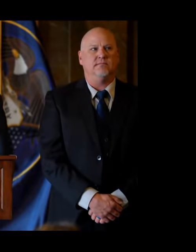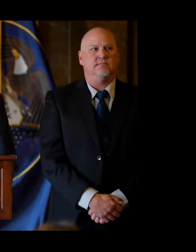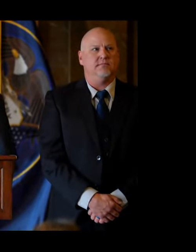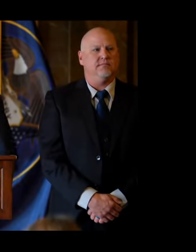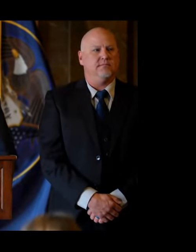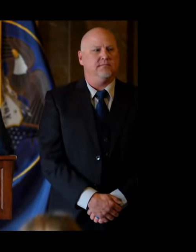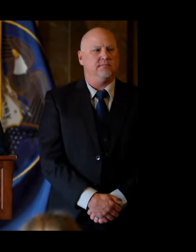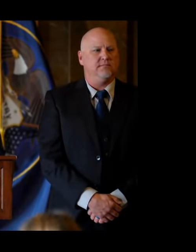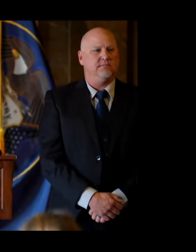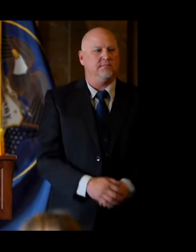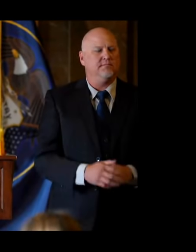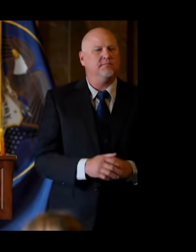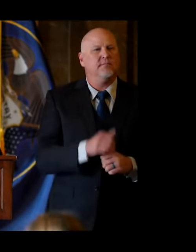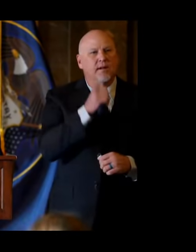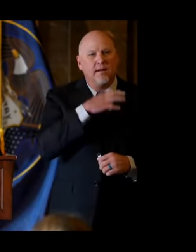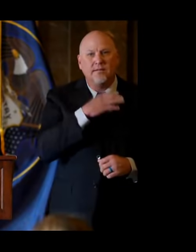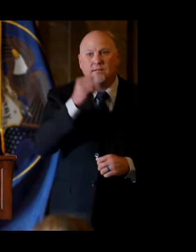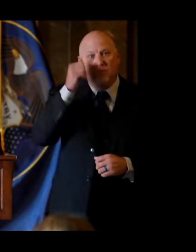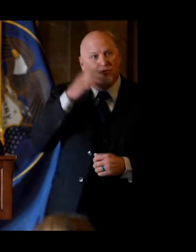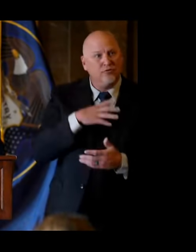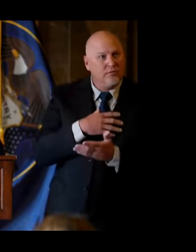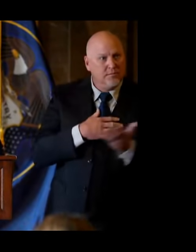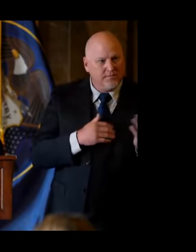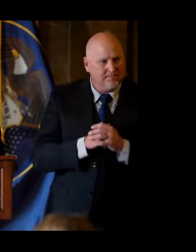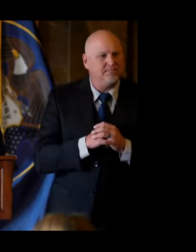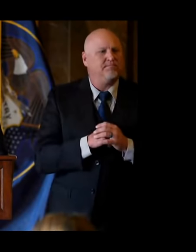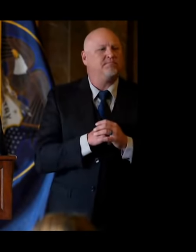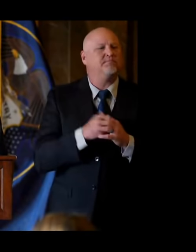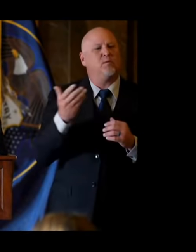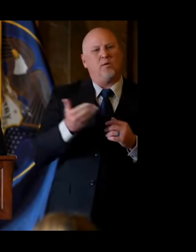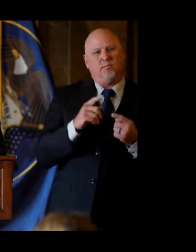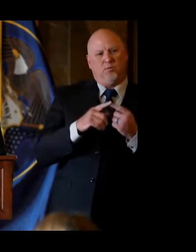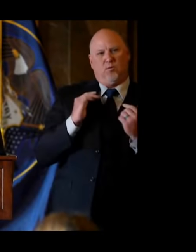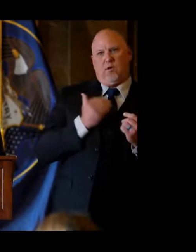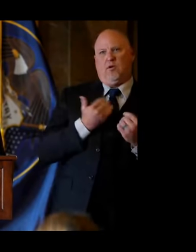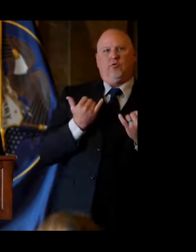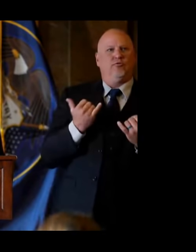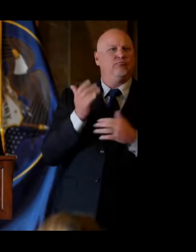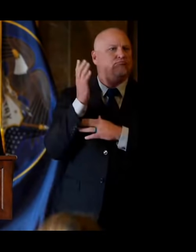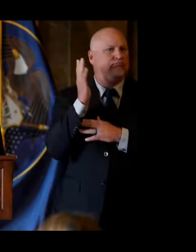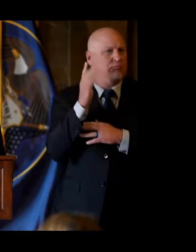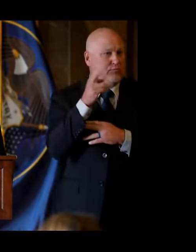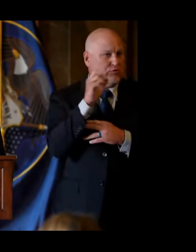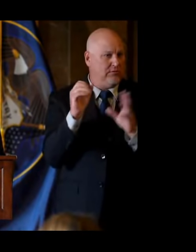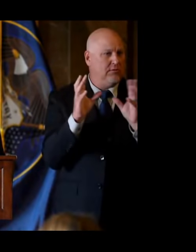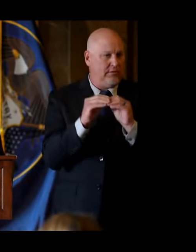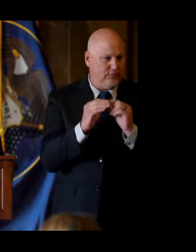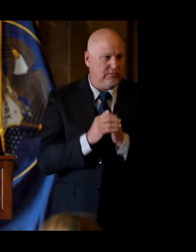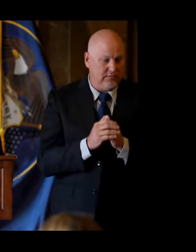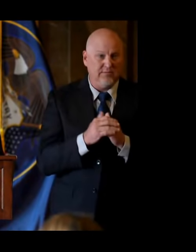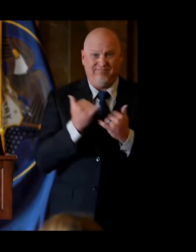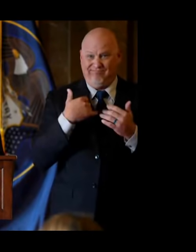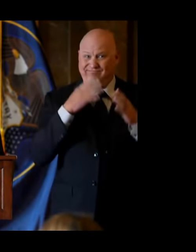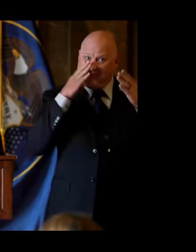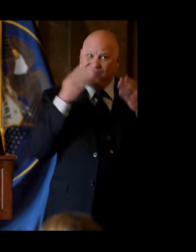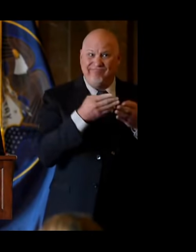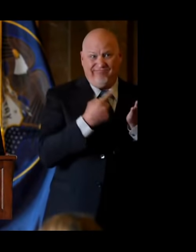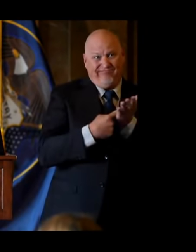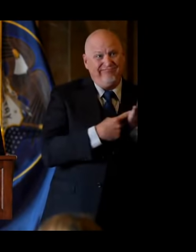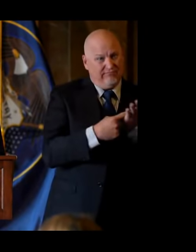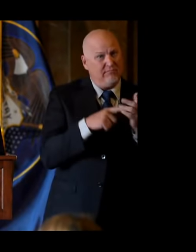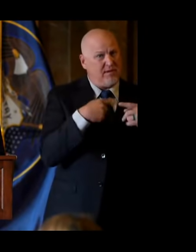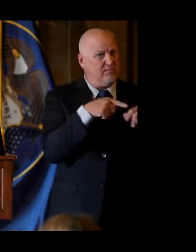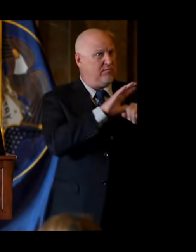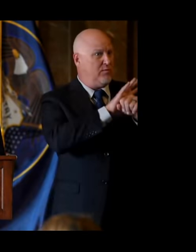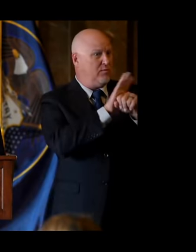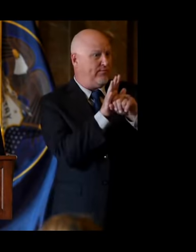Ladies and gentlemen, welcome to this briefing on COVID-19. We appreciate our media